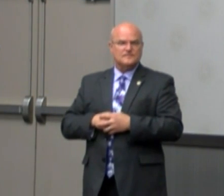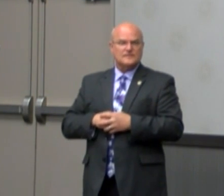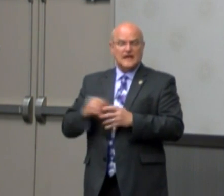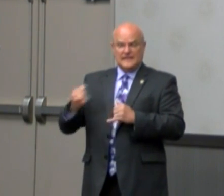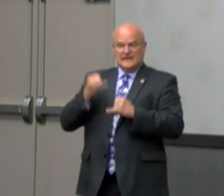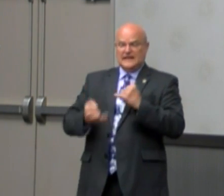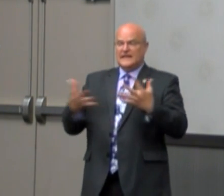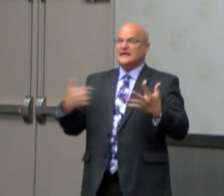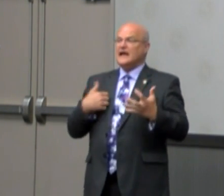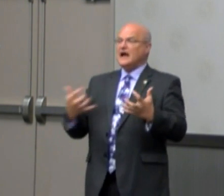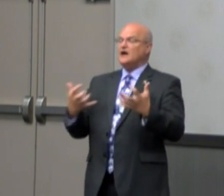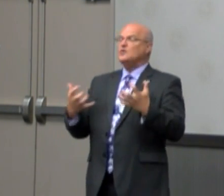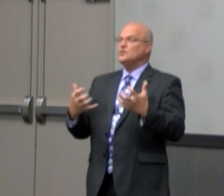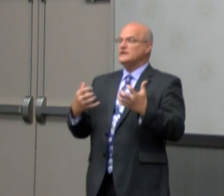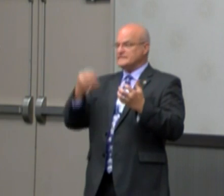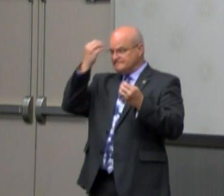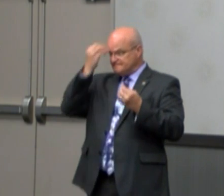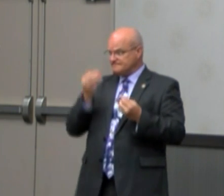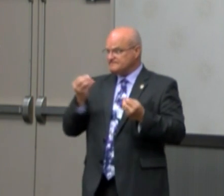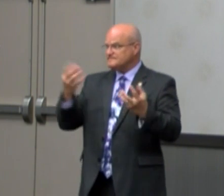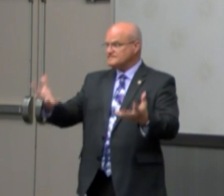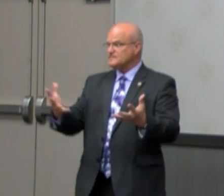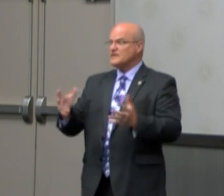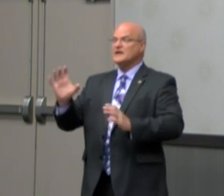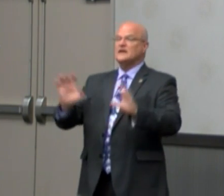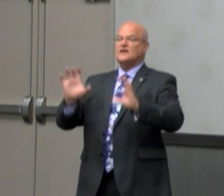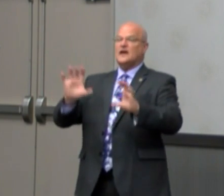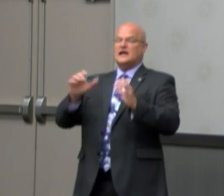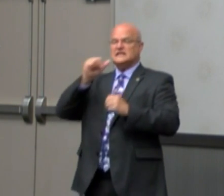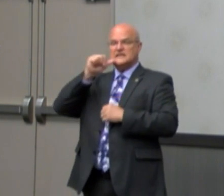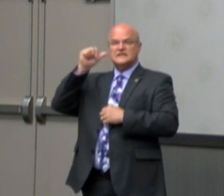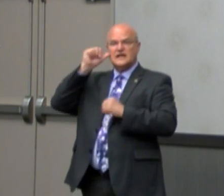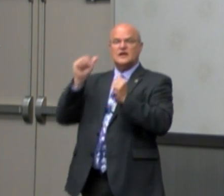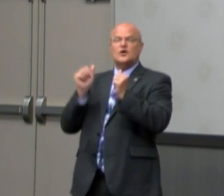The last thing that I wanted to relate to you was a conversation